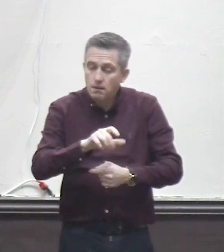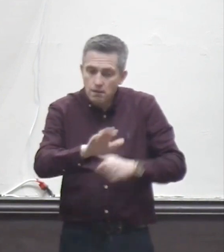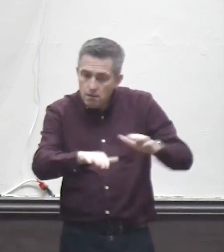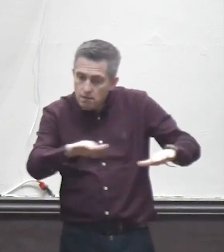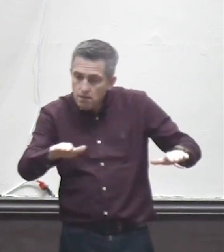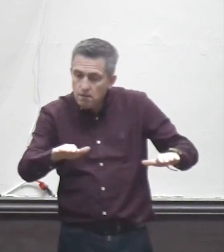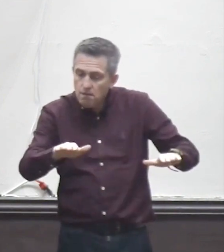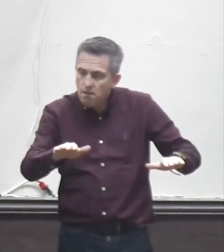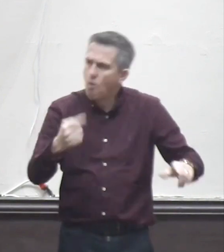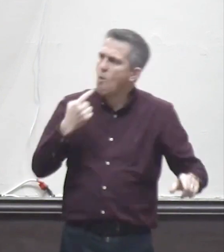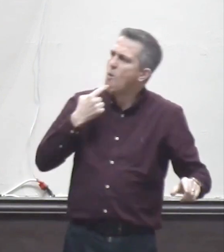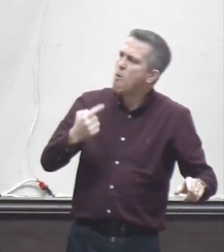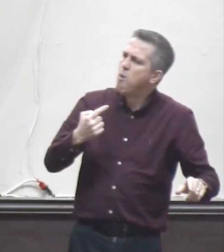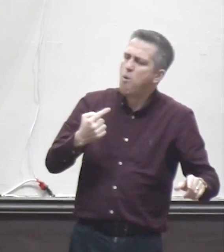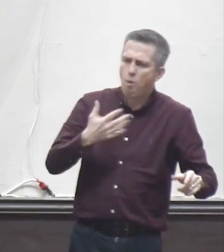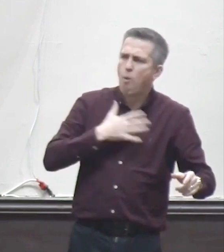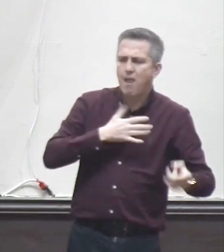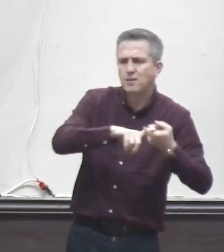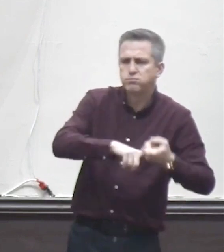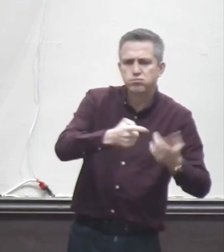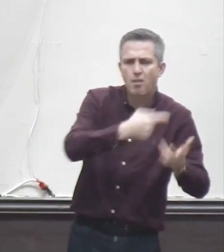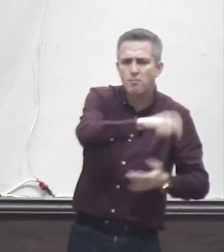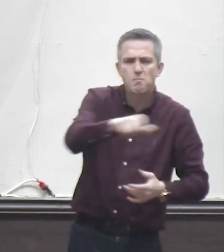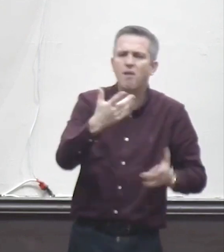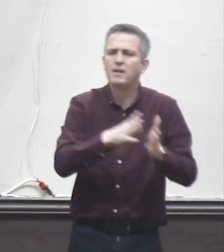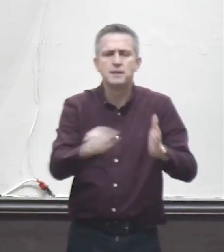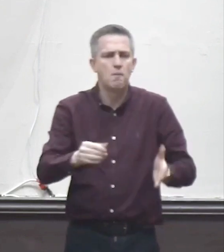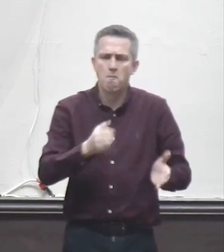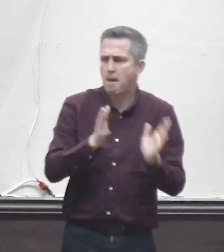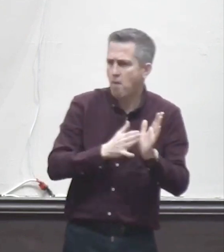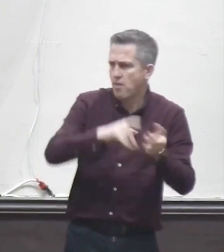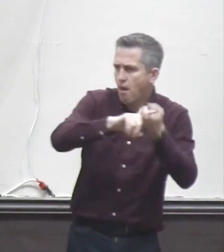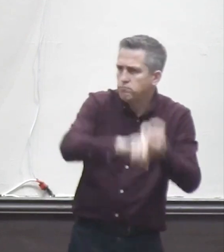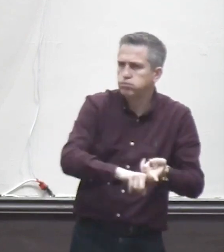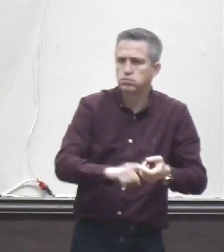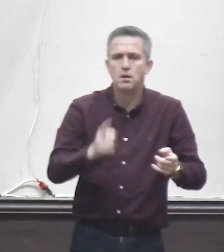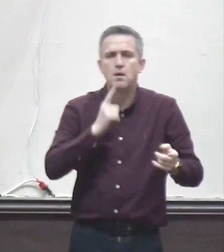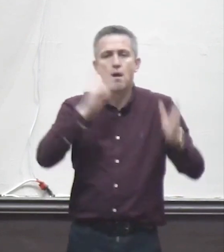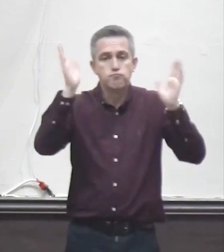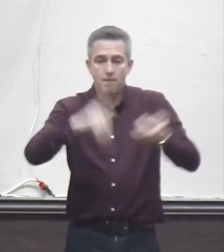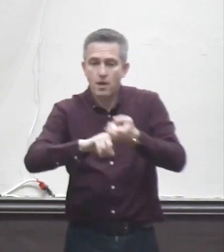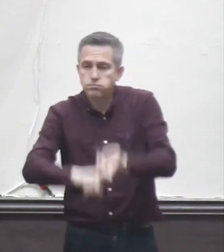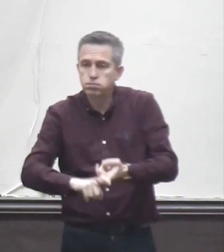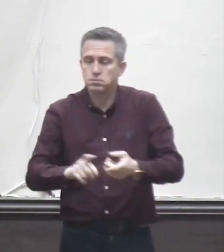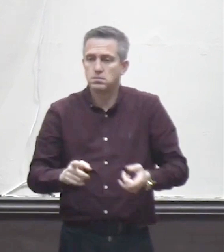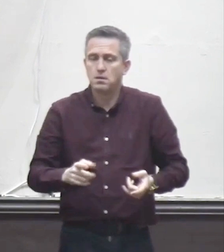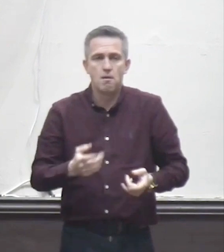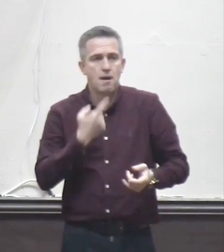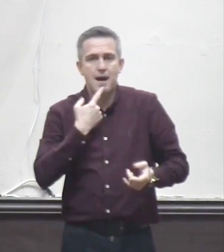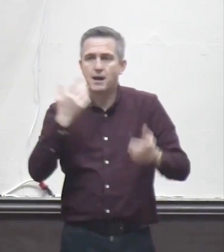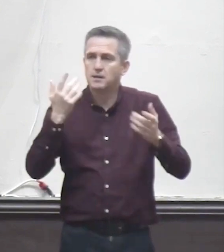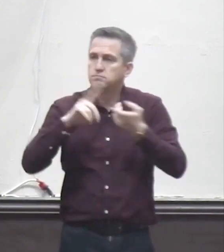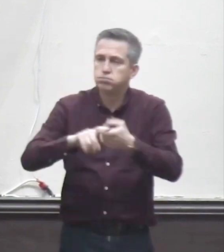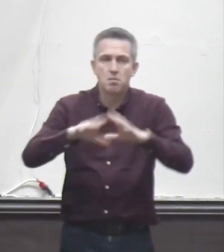would swear by other than Allah. For example, they would say, I swear by my mother. I swear by the Prophet. I swear by this earth.